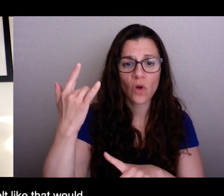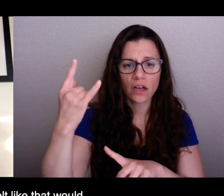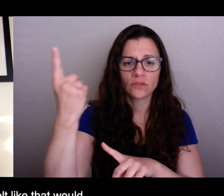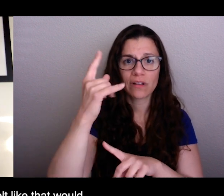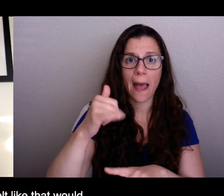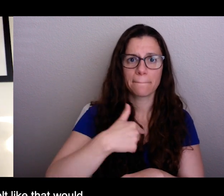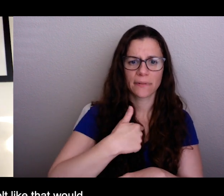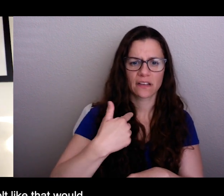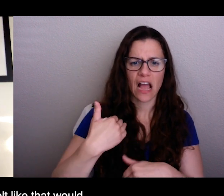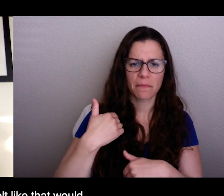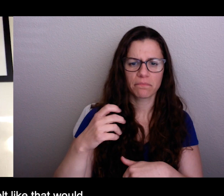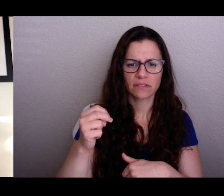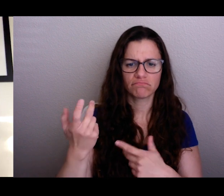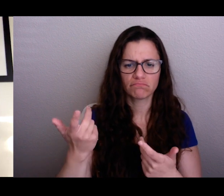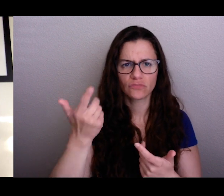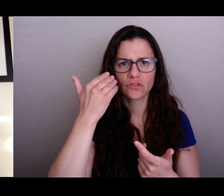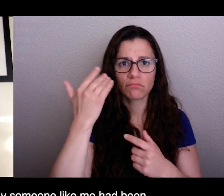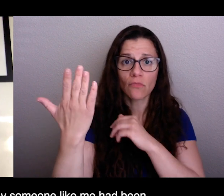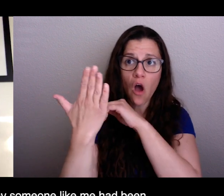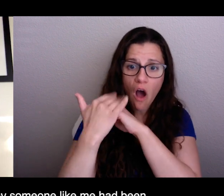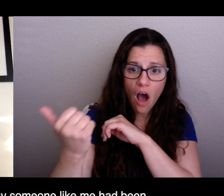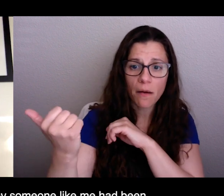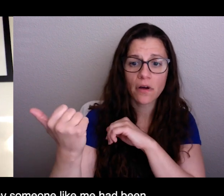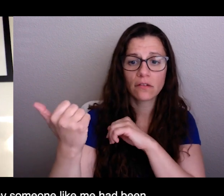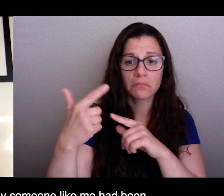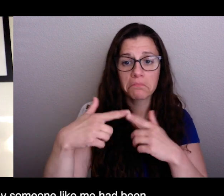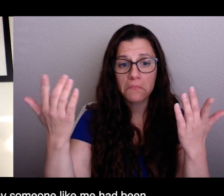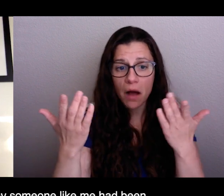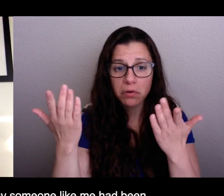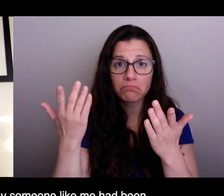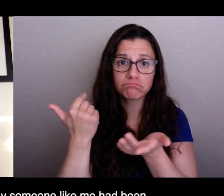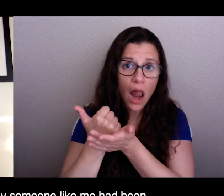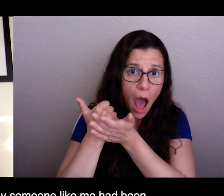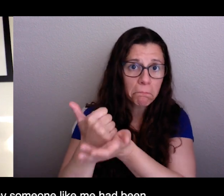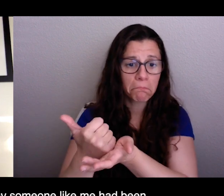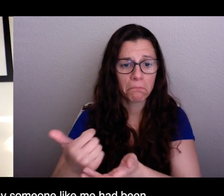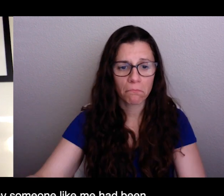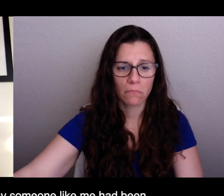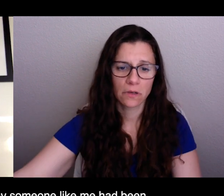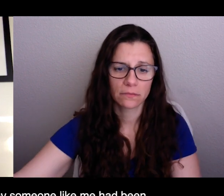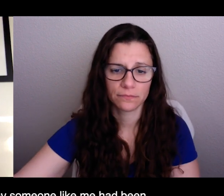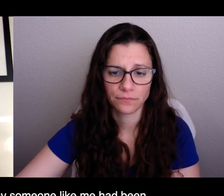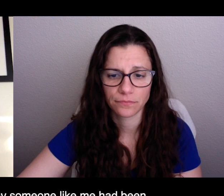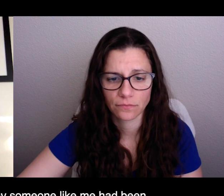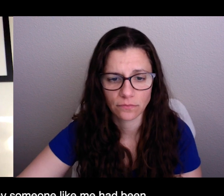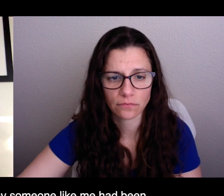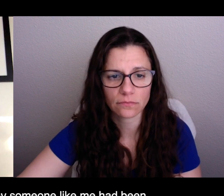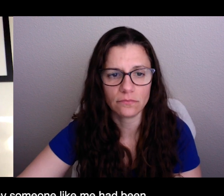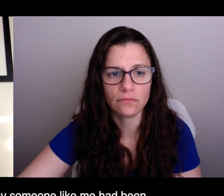be, such a waste. And I understood why someone like me had